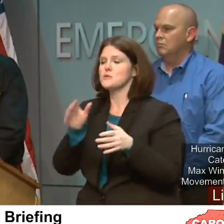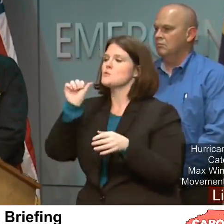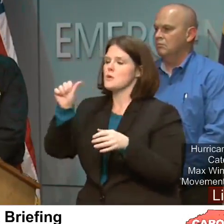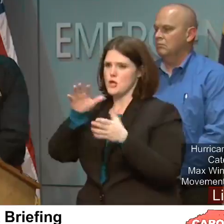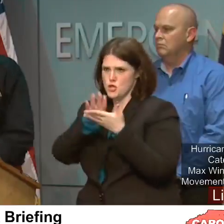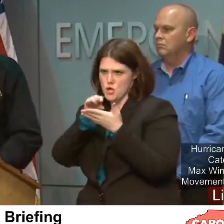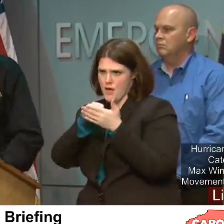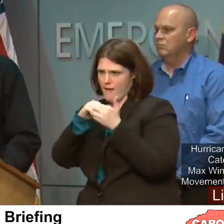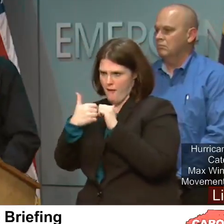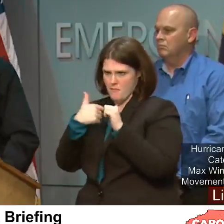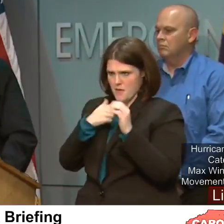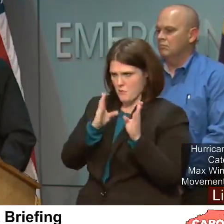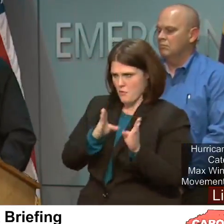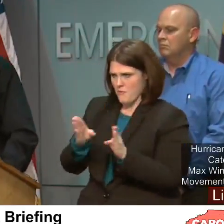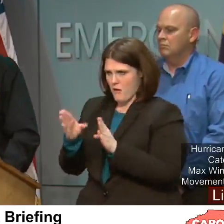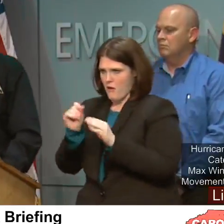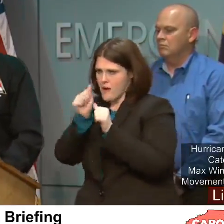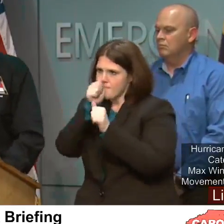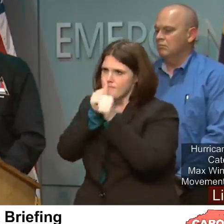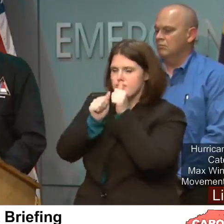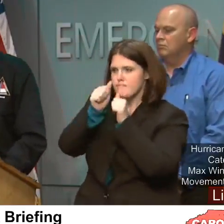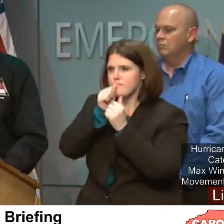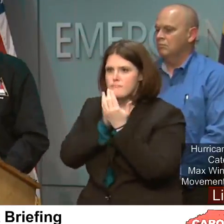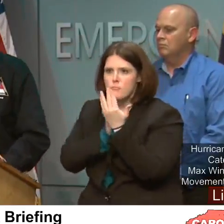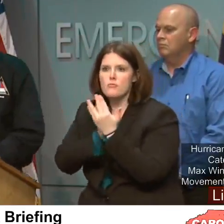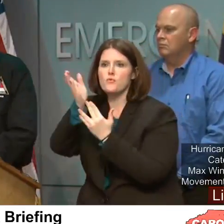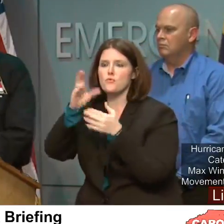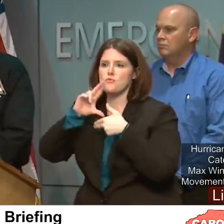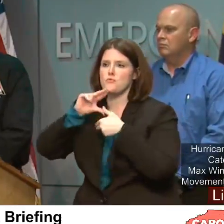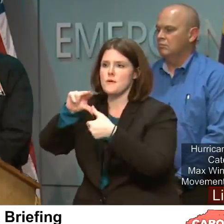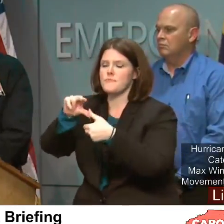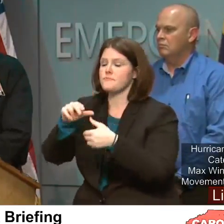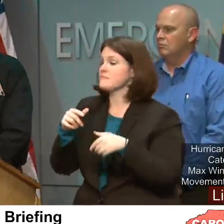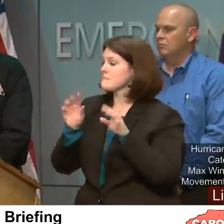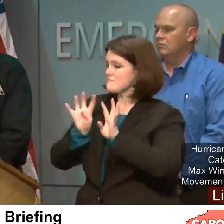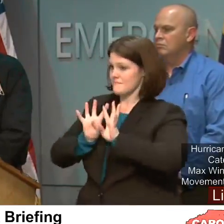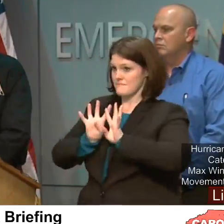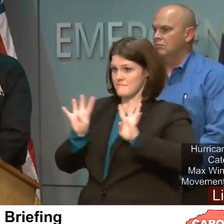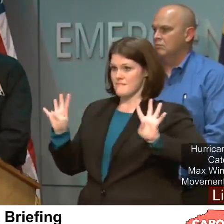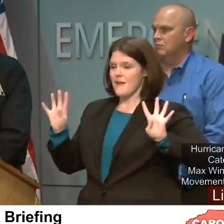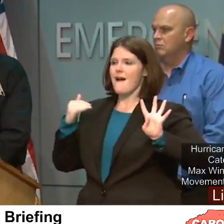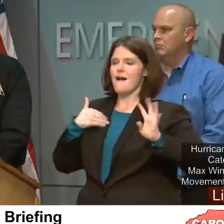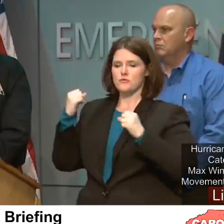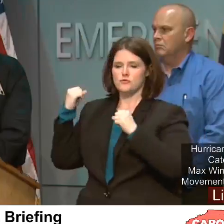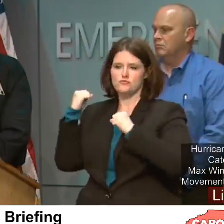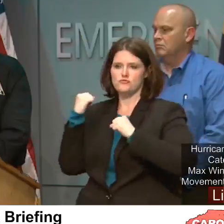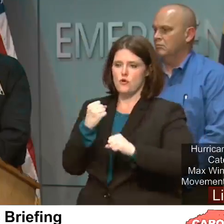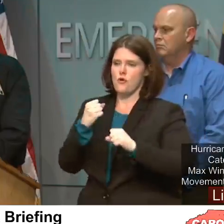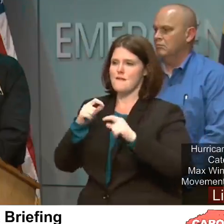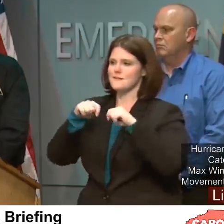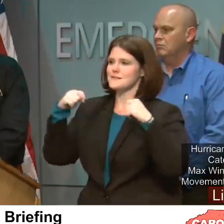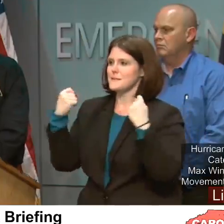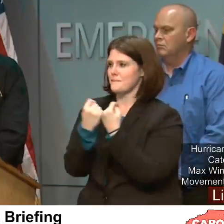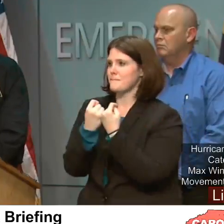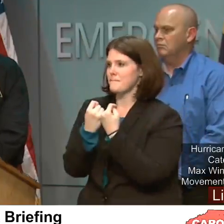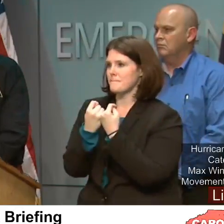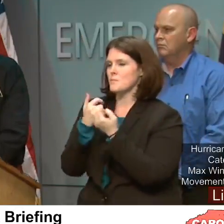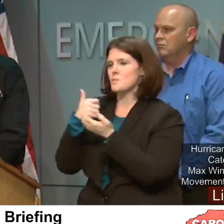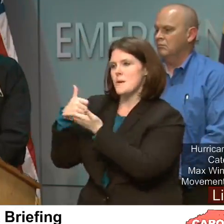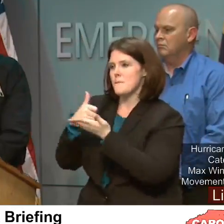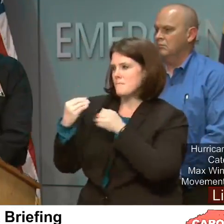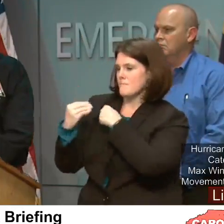this storm. We have a strong team here to guide us through Hurricane